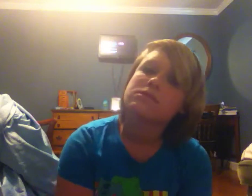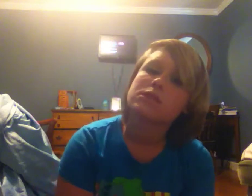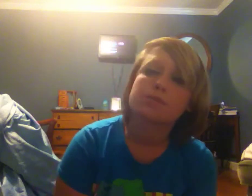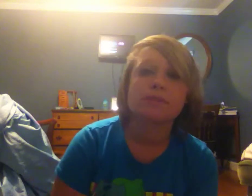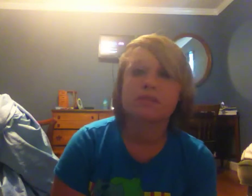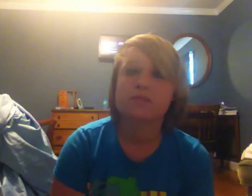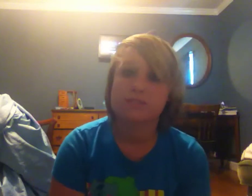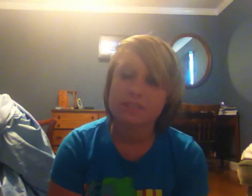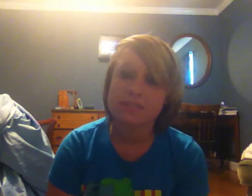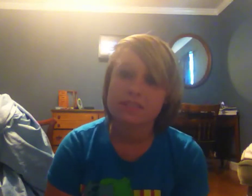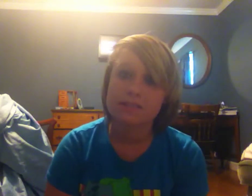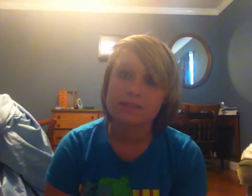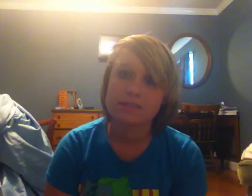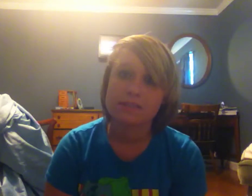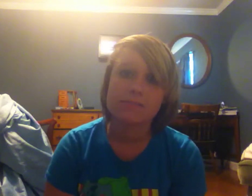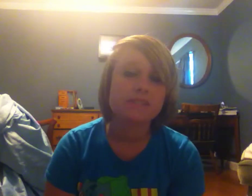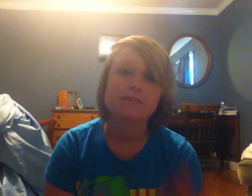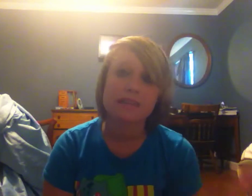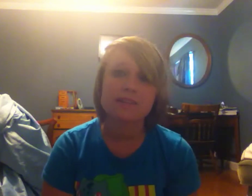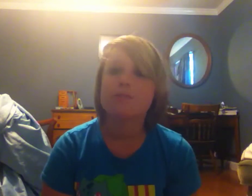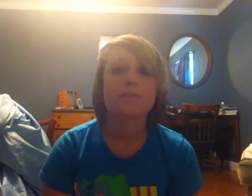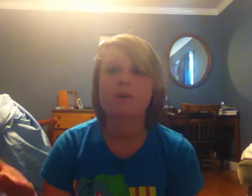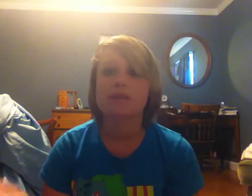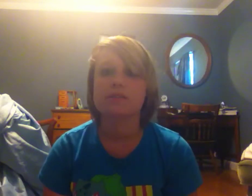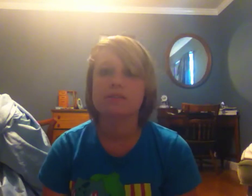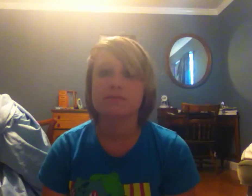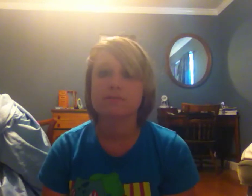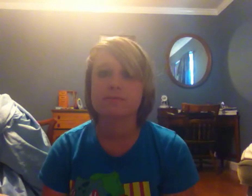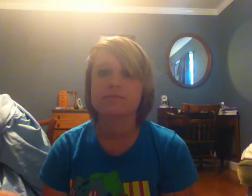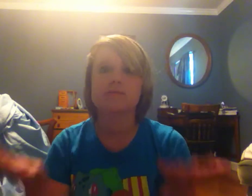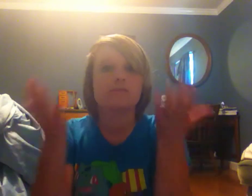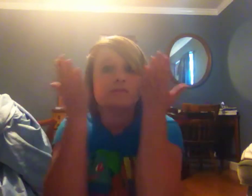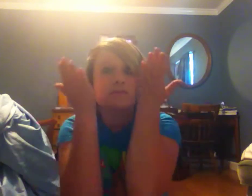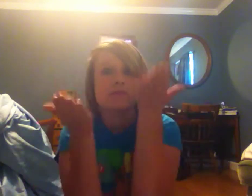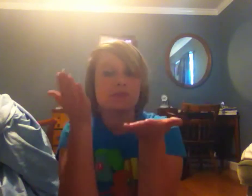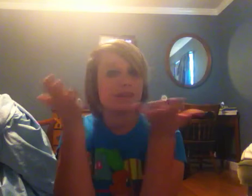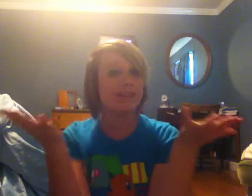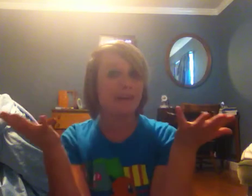your peers can be the negative or positive. You know,